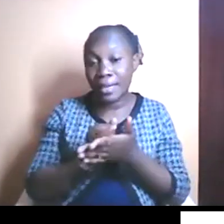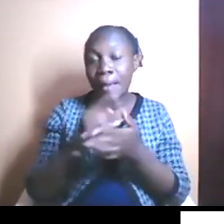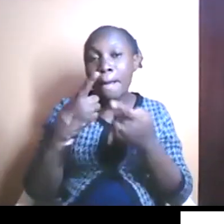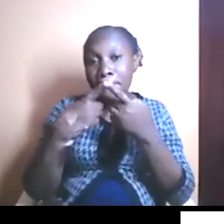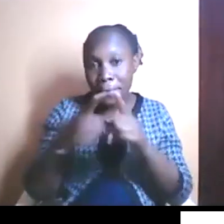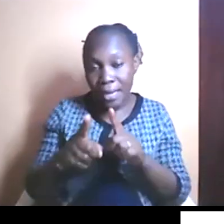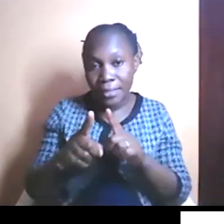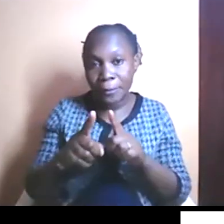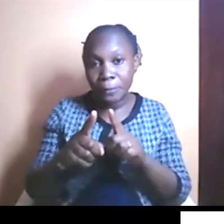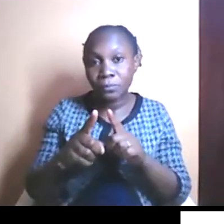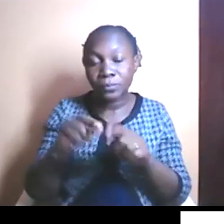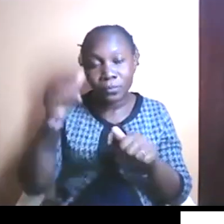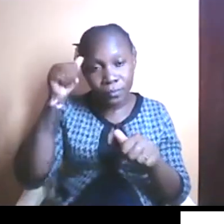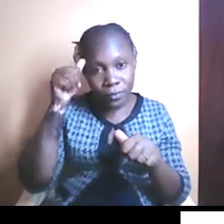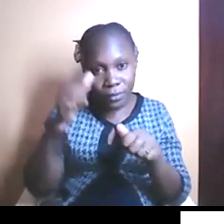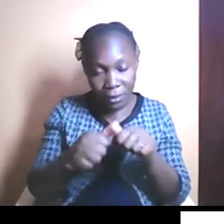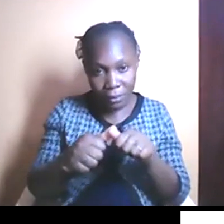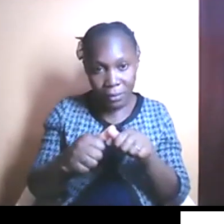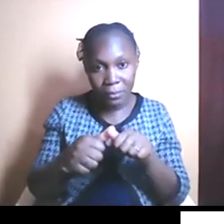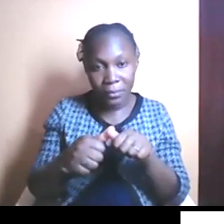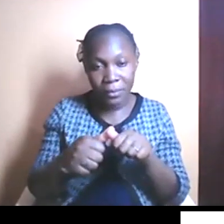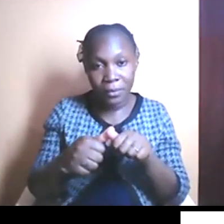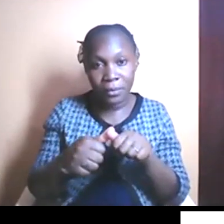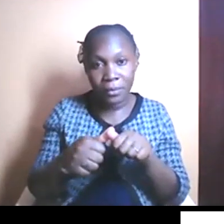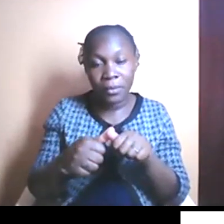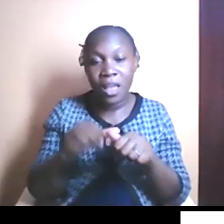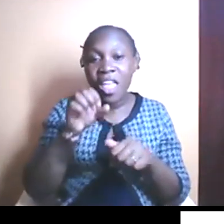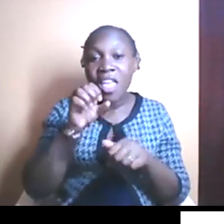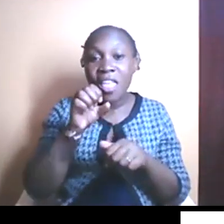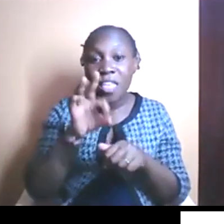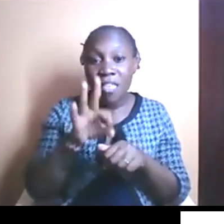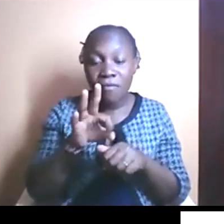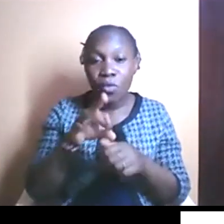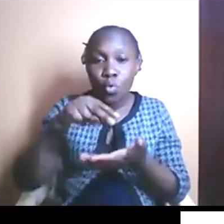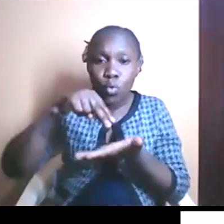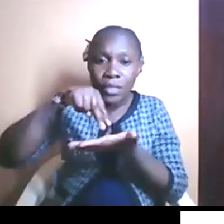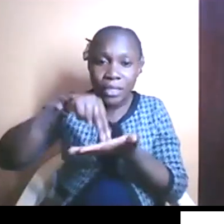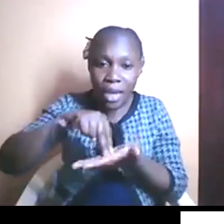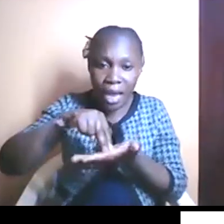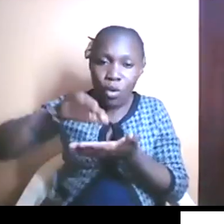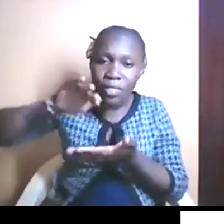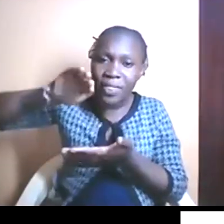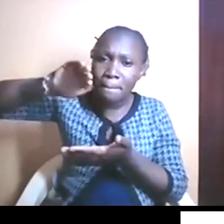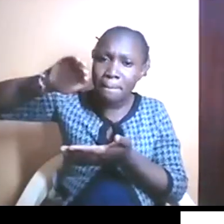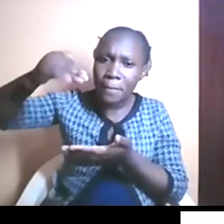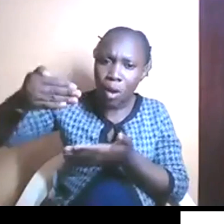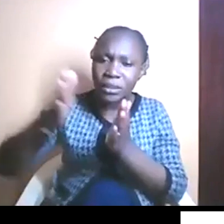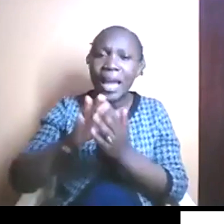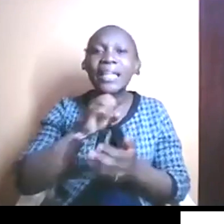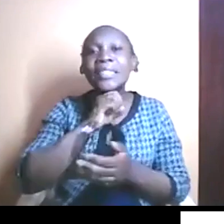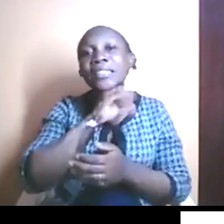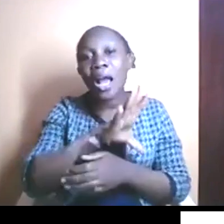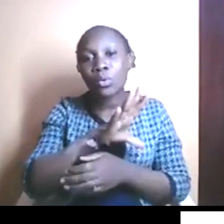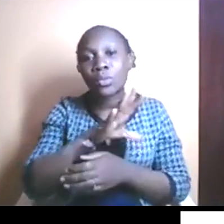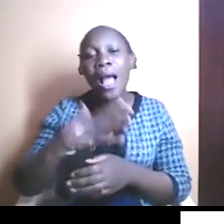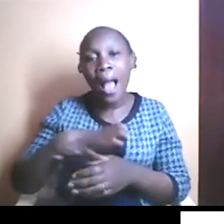way, just for your exaggeration, that if you stood on the mountaintop and shouted, somebody somewhere will listen. So